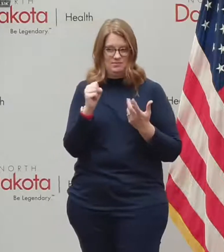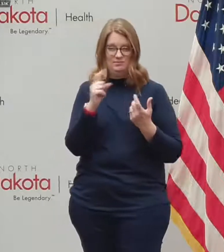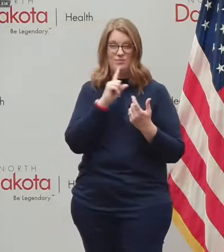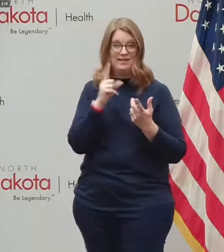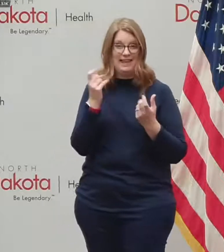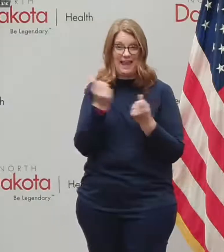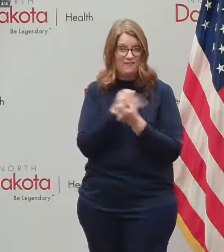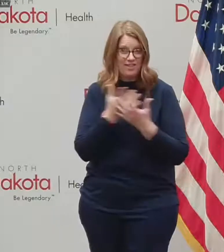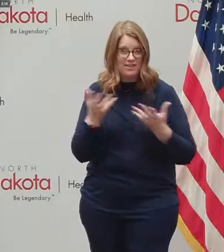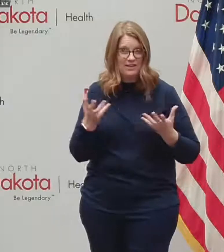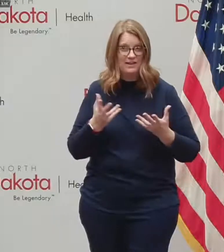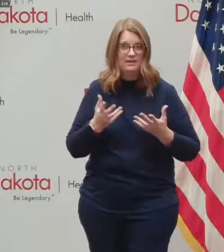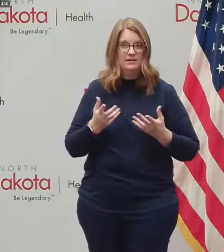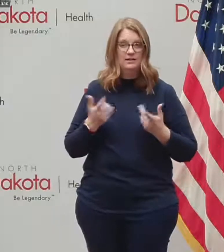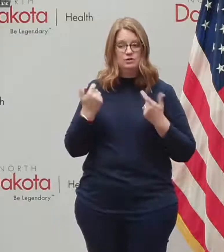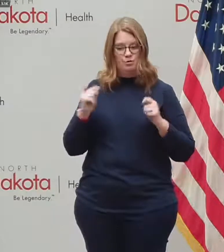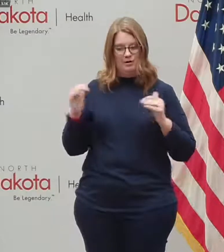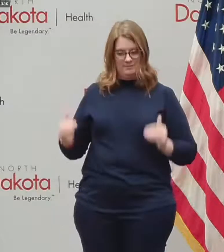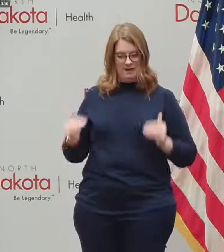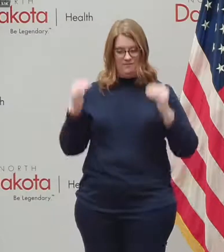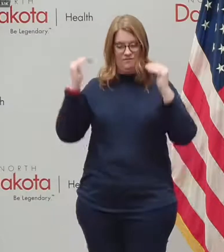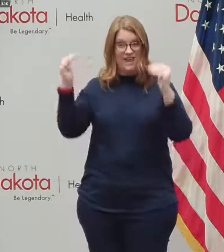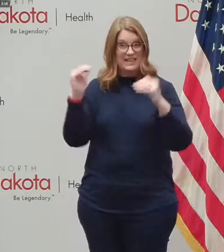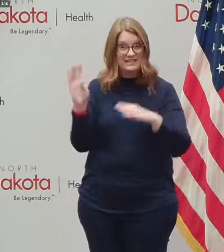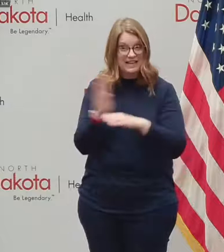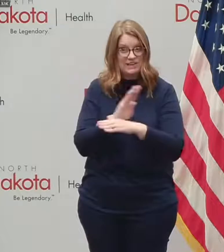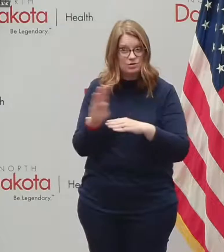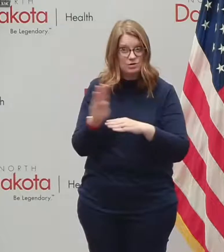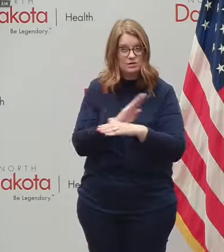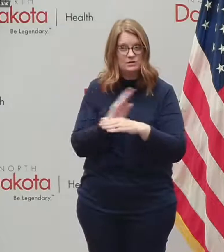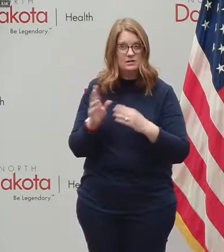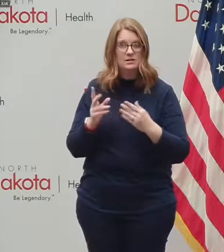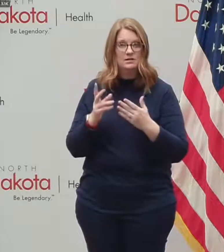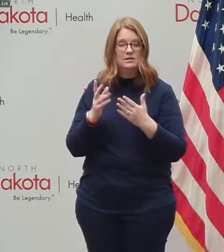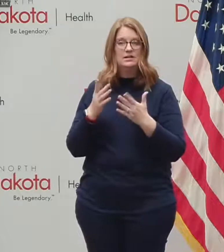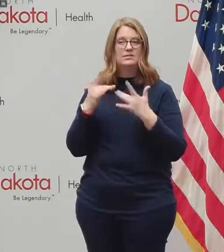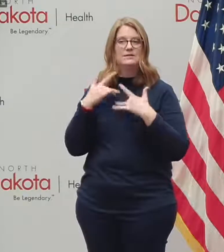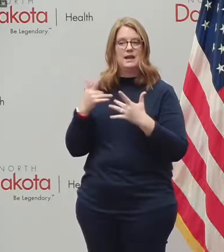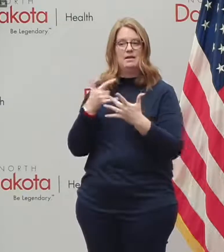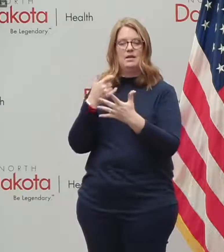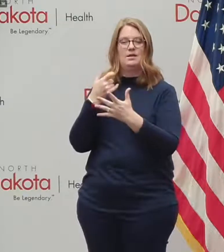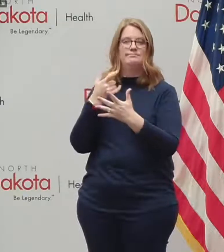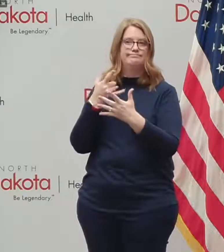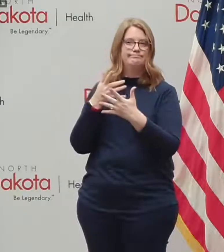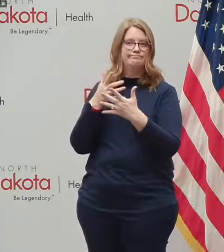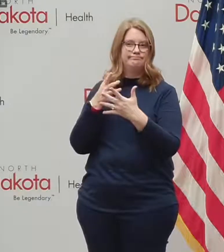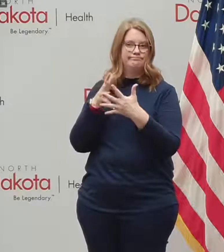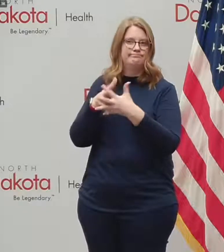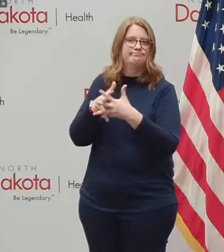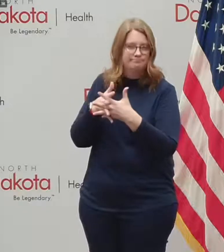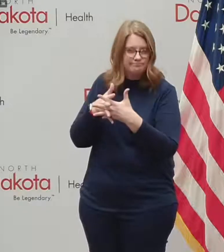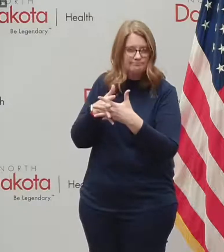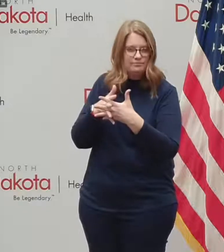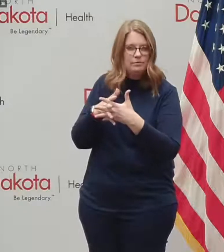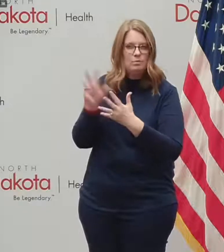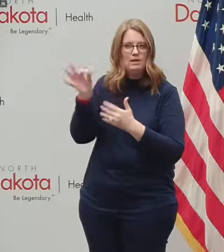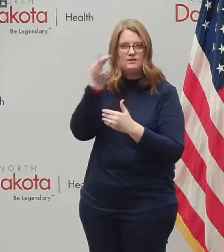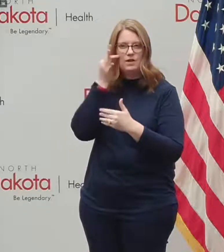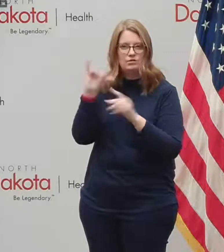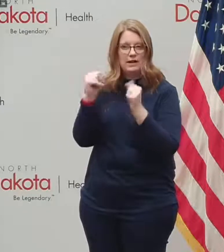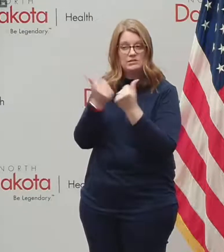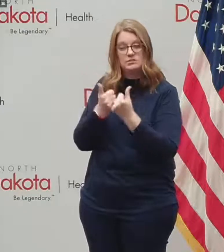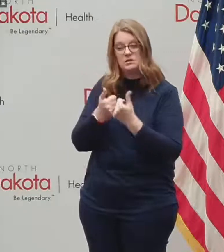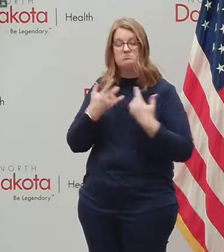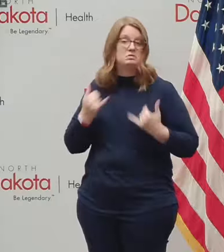in many ways where we're trying to advance industries in North Dakota bump up against federal agencies. So it'll be important for us to continue to build new